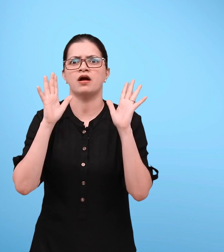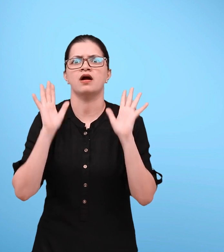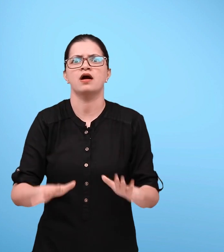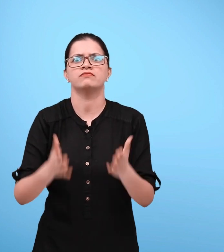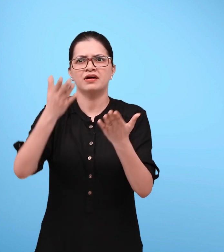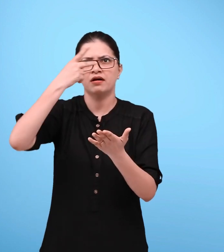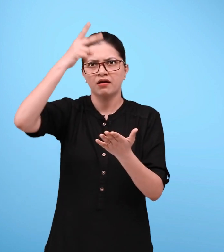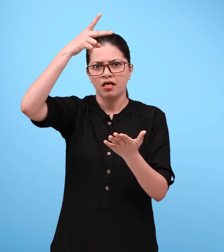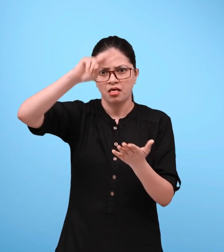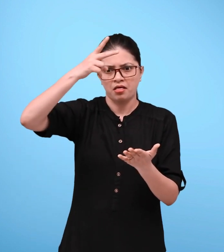students.